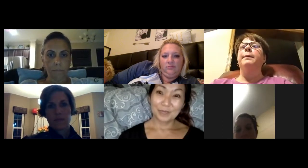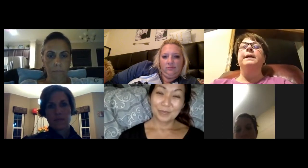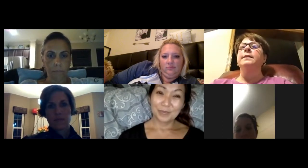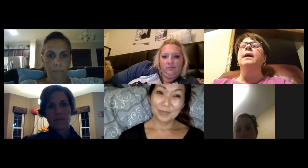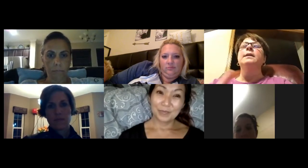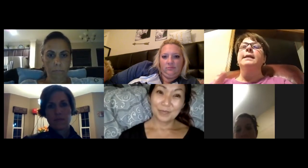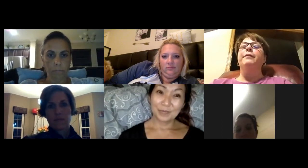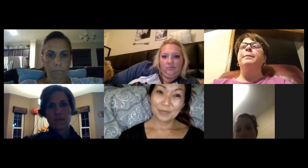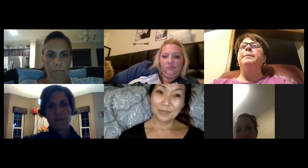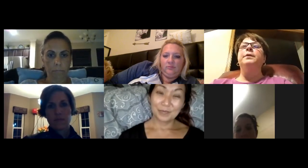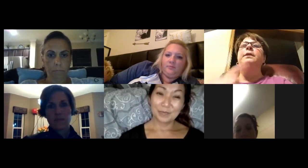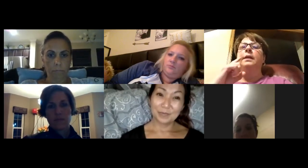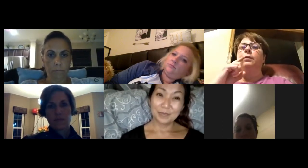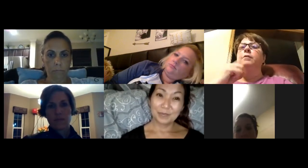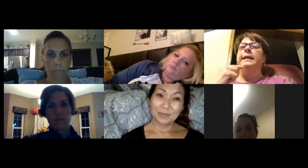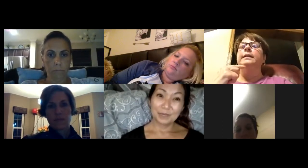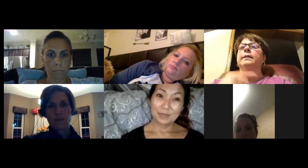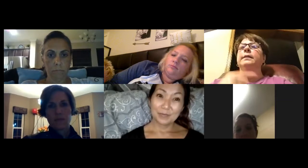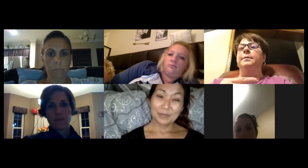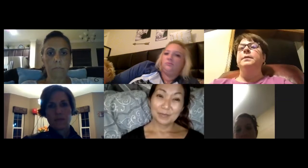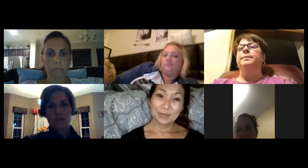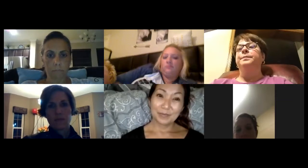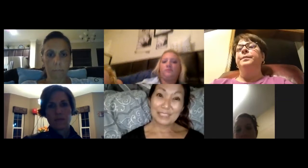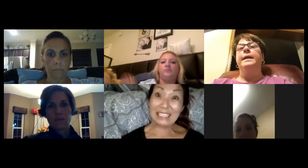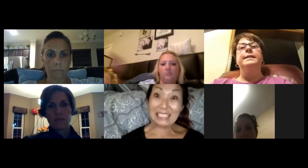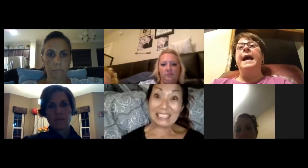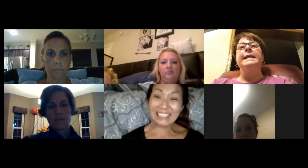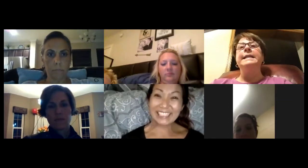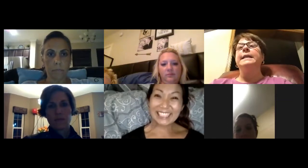because deaf people can read lips. It's not easy,